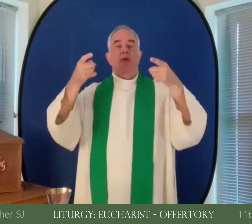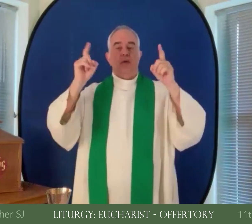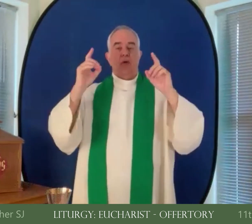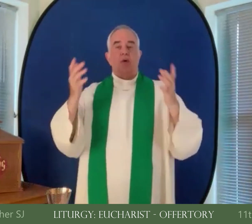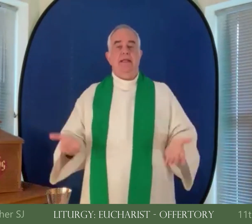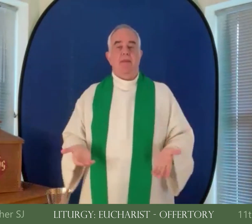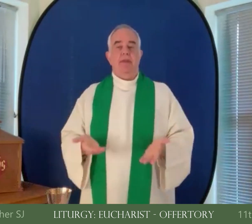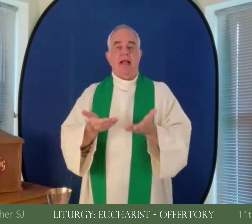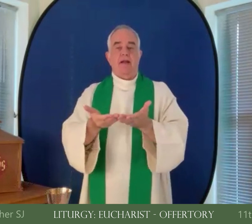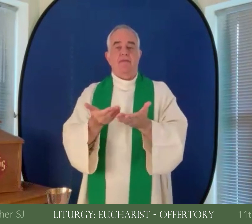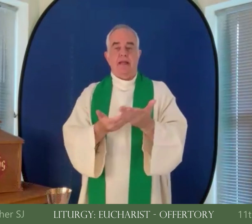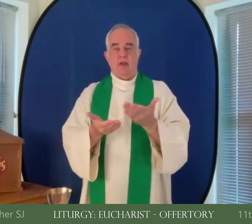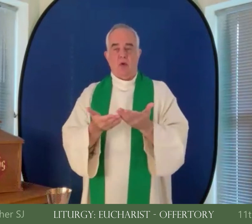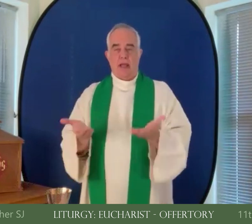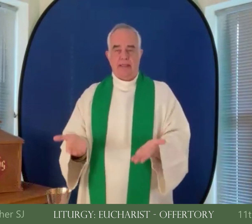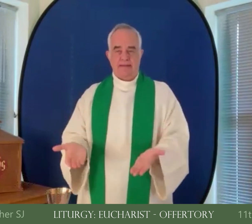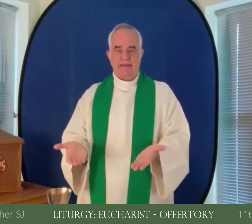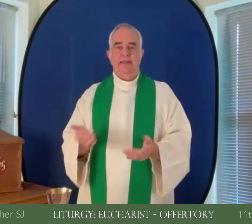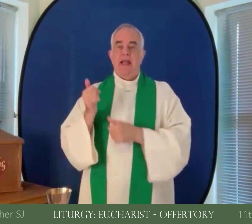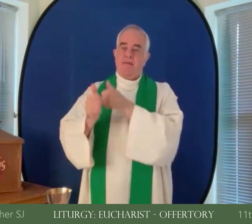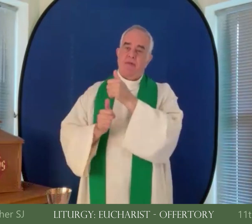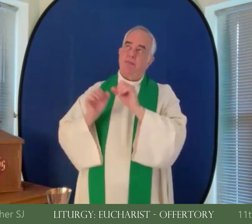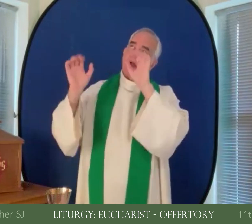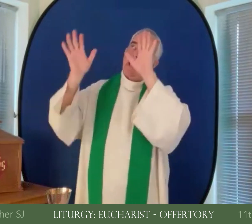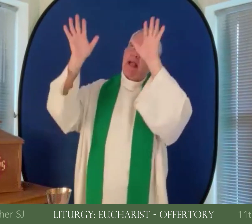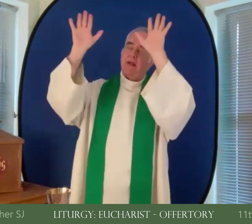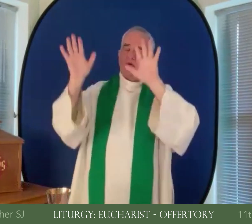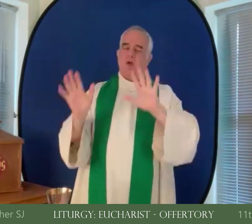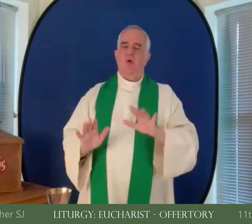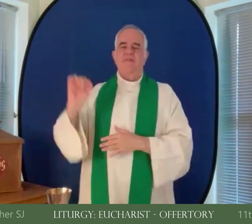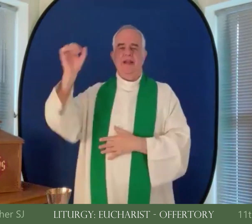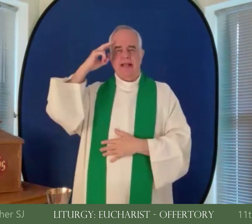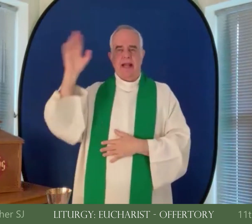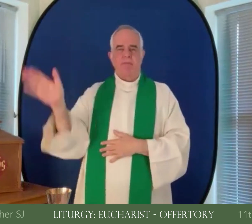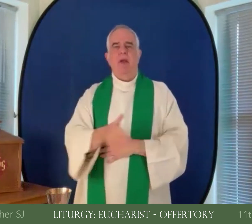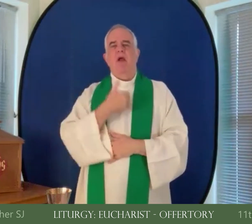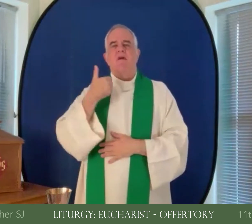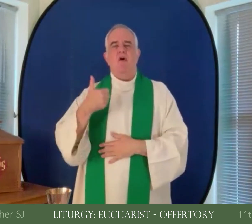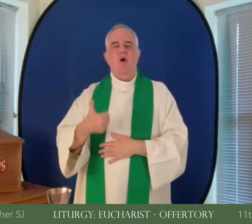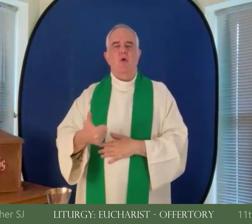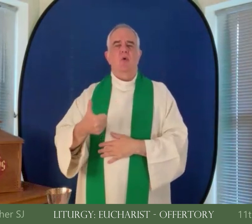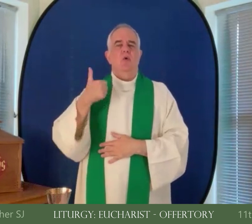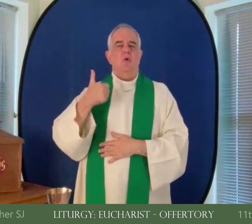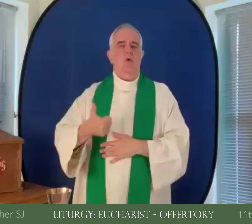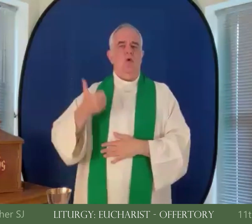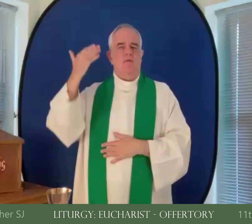the Lord sacrifice in your hands, we pray and glory be them for our good of